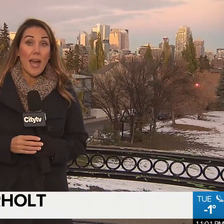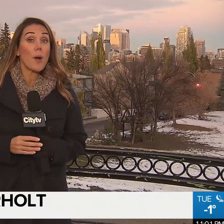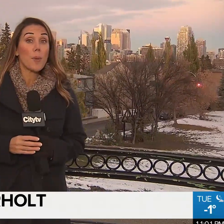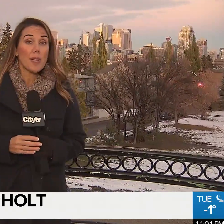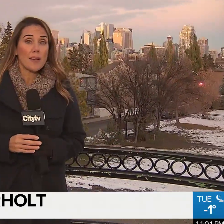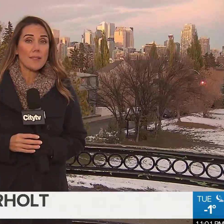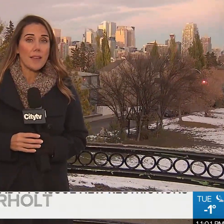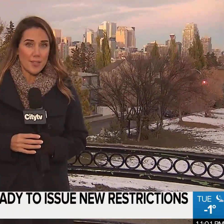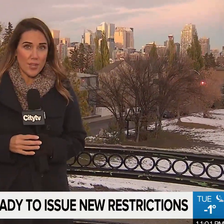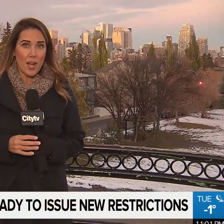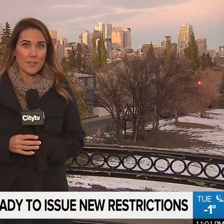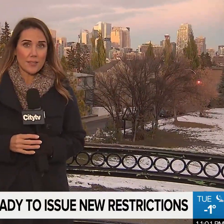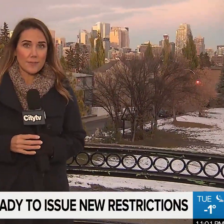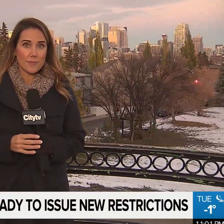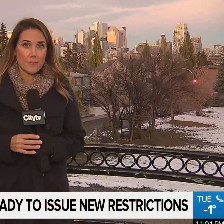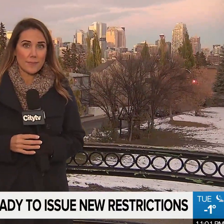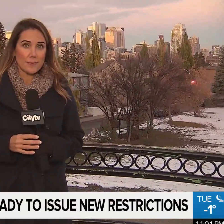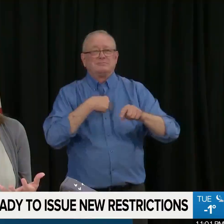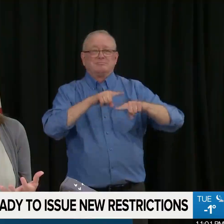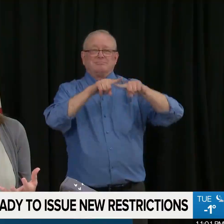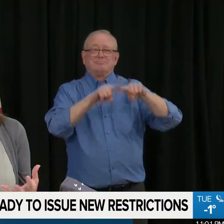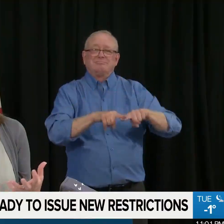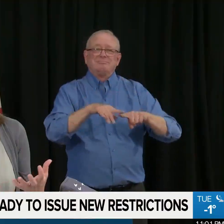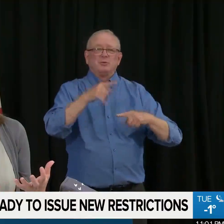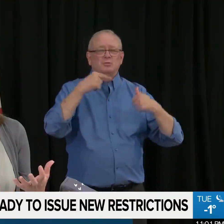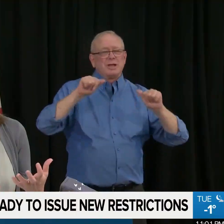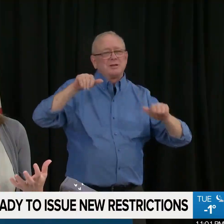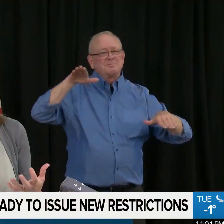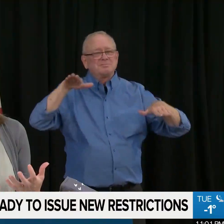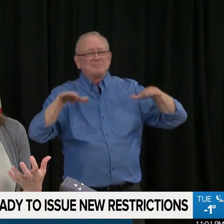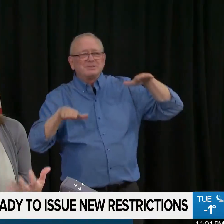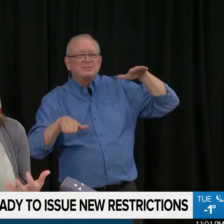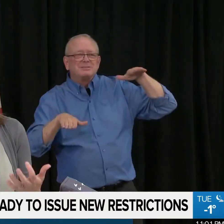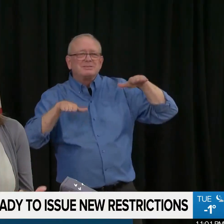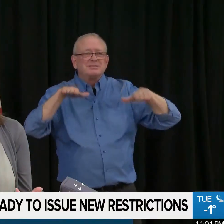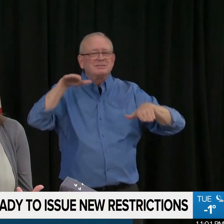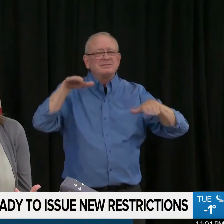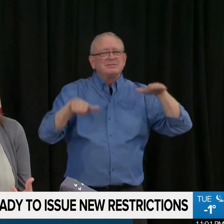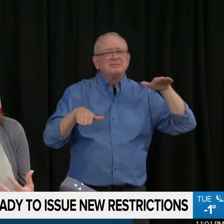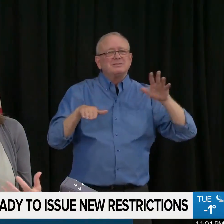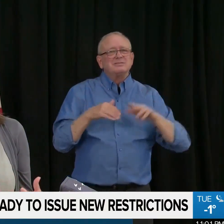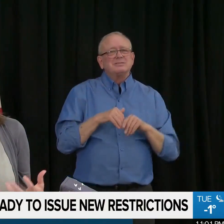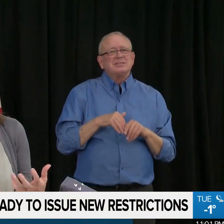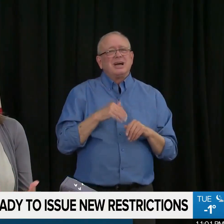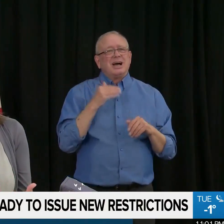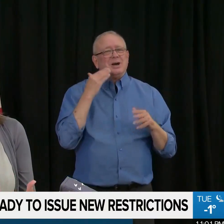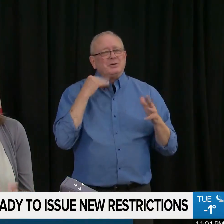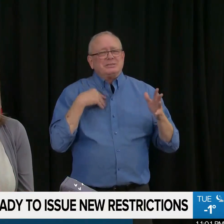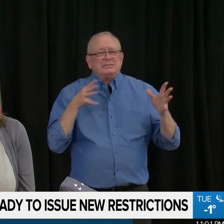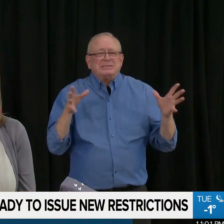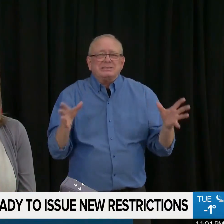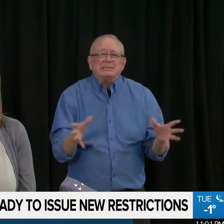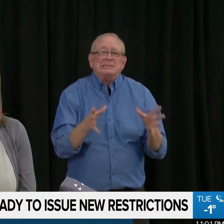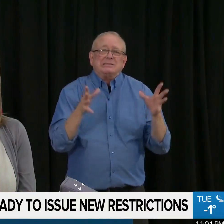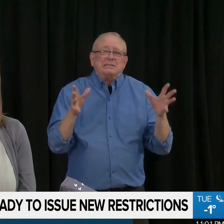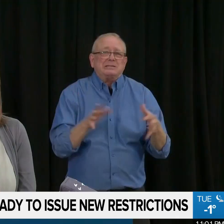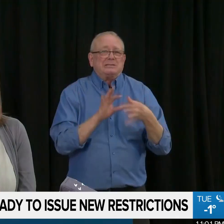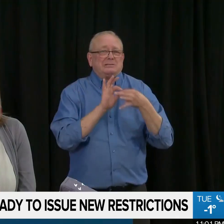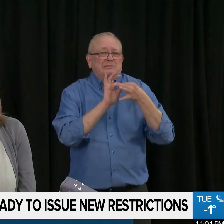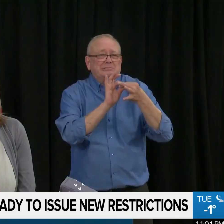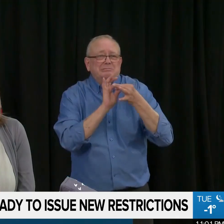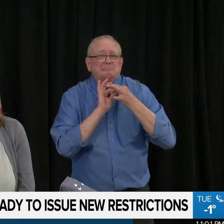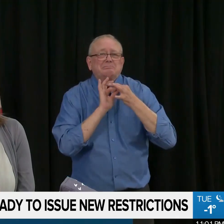curve, Alberta is not. What we're doing is we're trying to give Albertans every opportunity to work with us in this voluntary